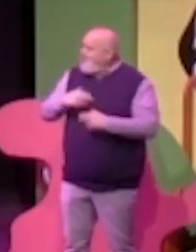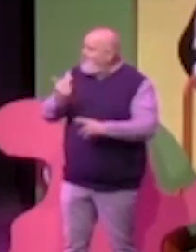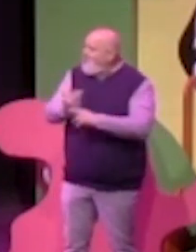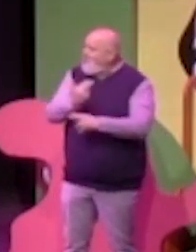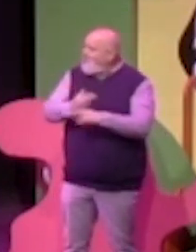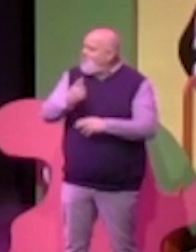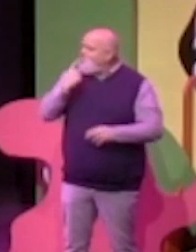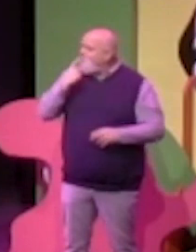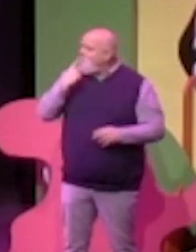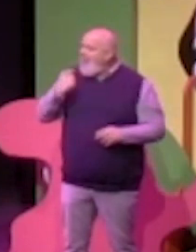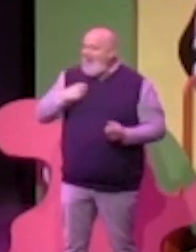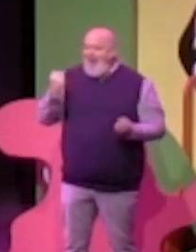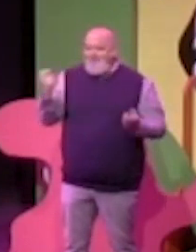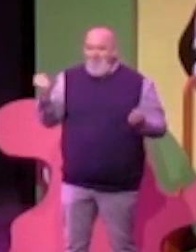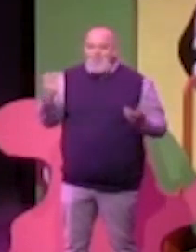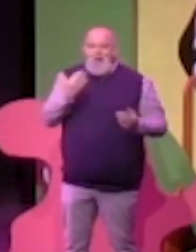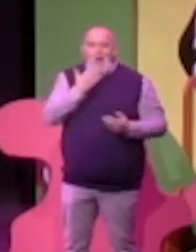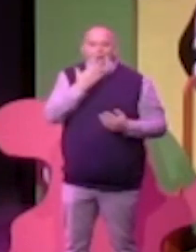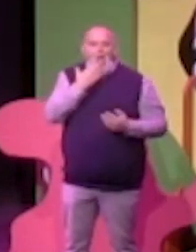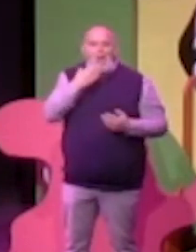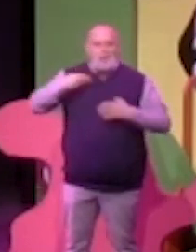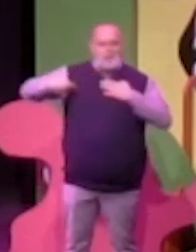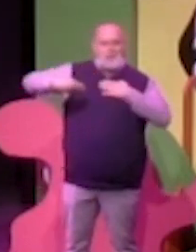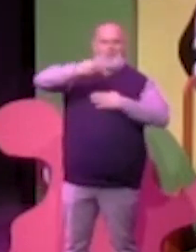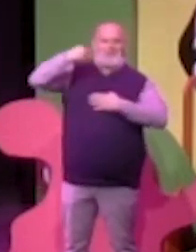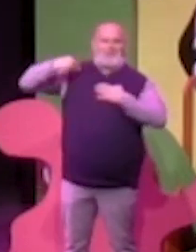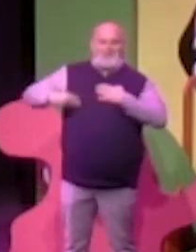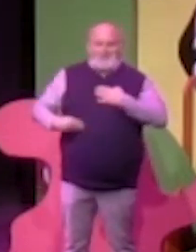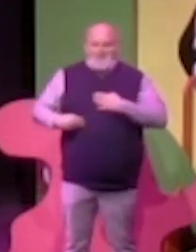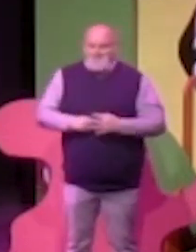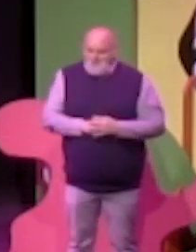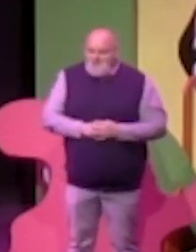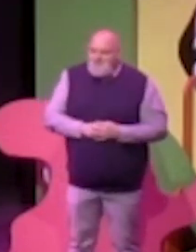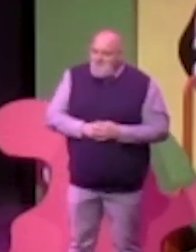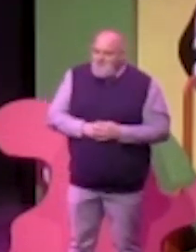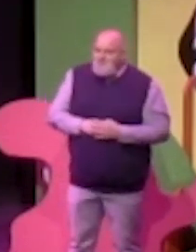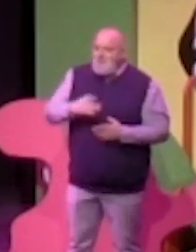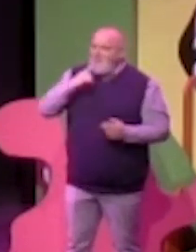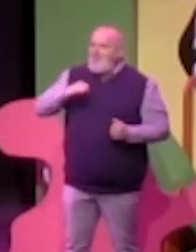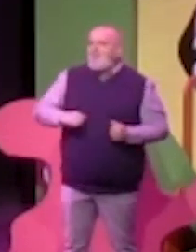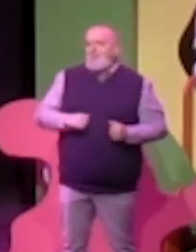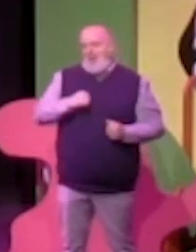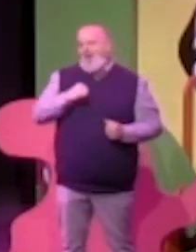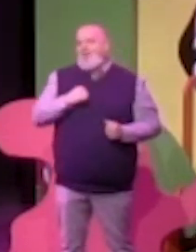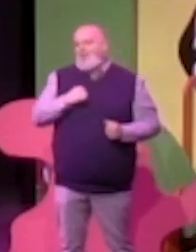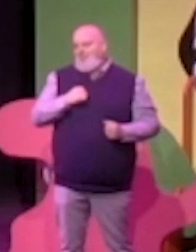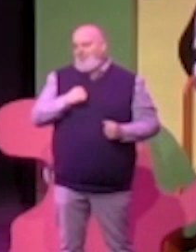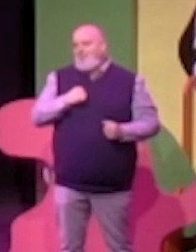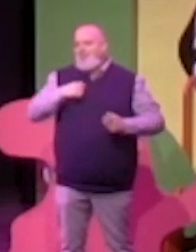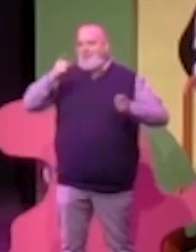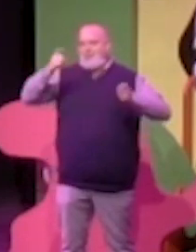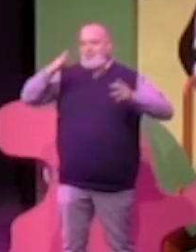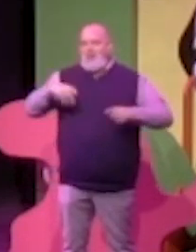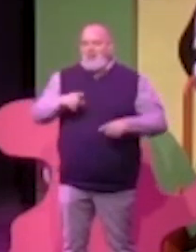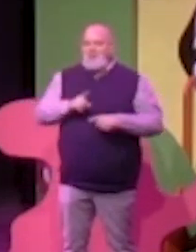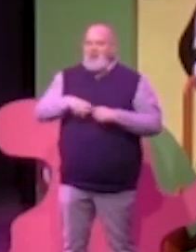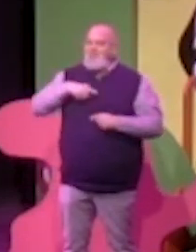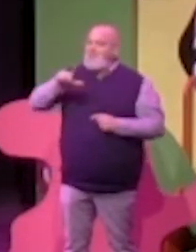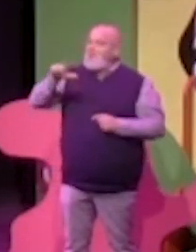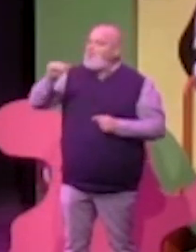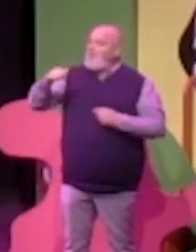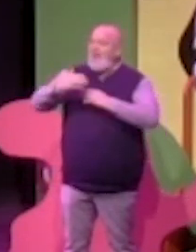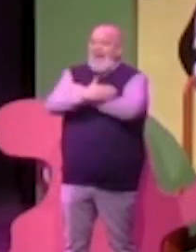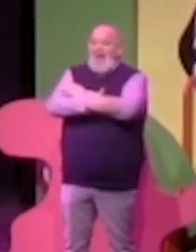a red and multicolored scarf. I am proud to be the director of the Los Angeles